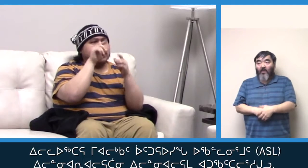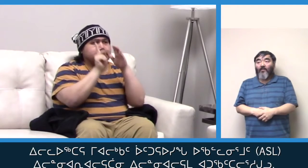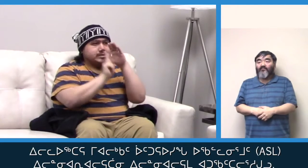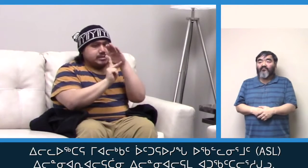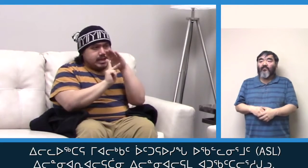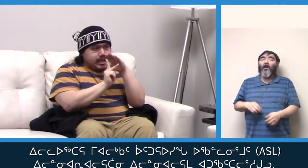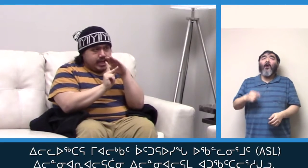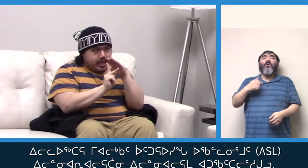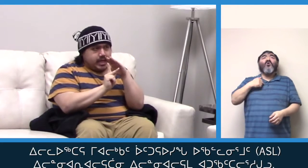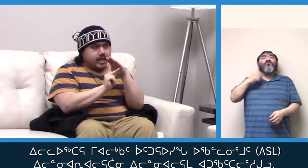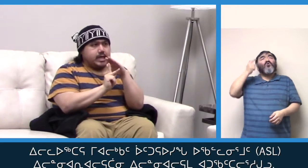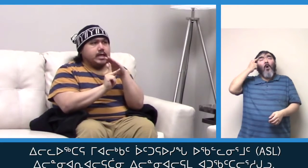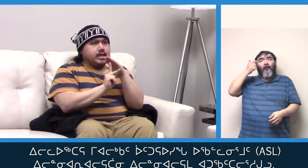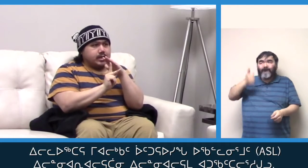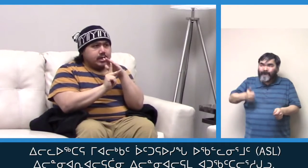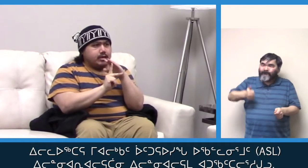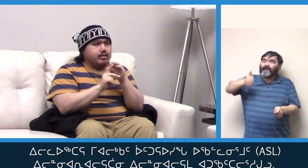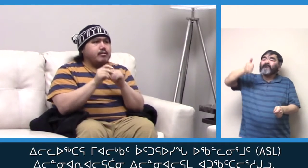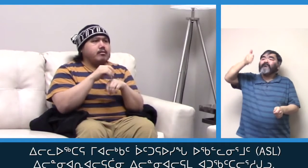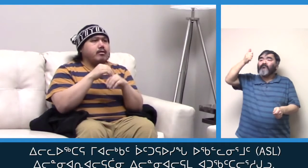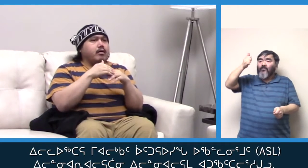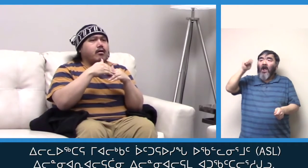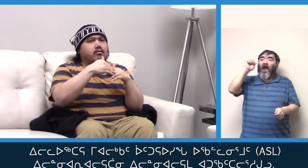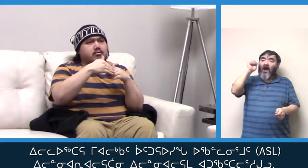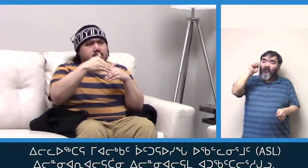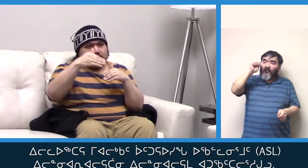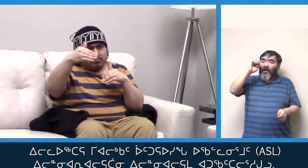I learned American Sign Language in kindergarten